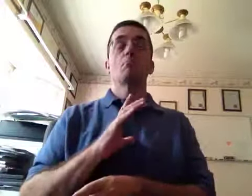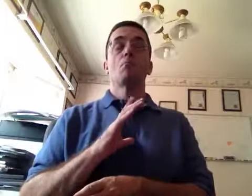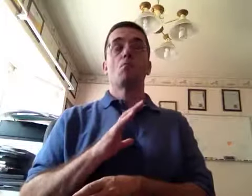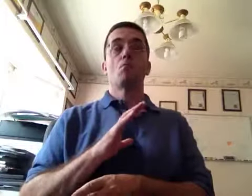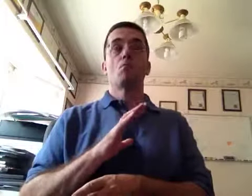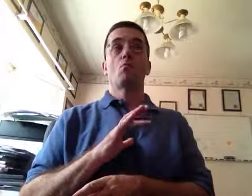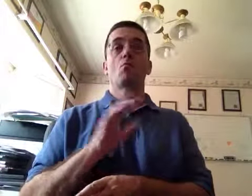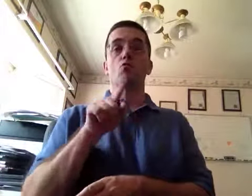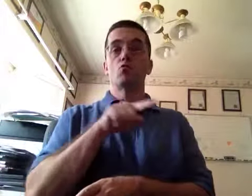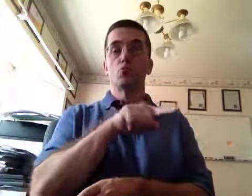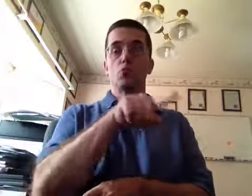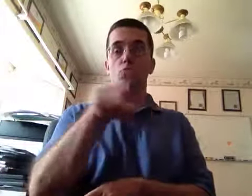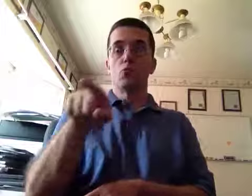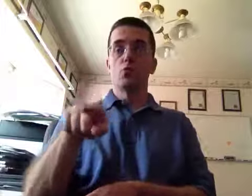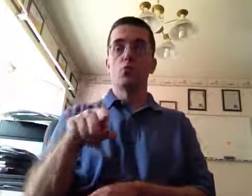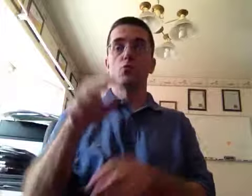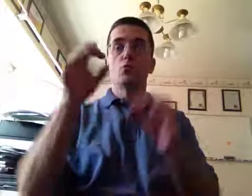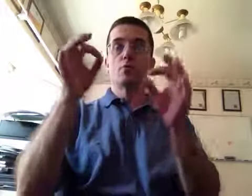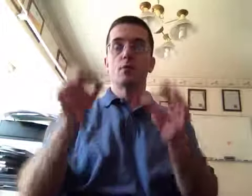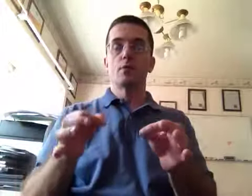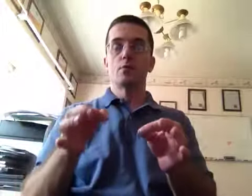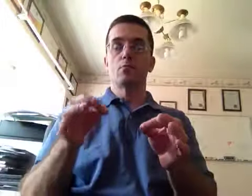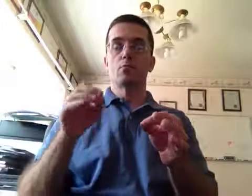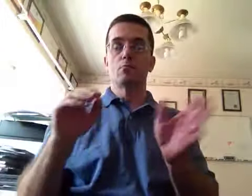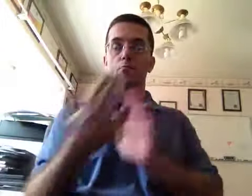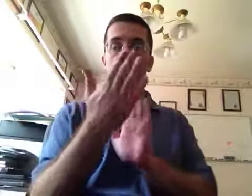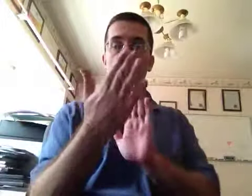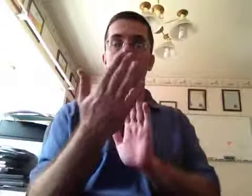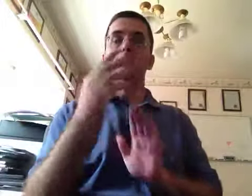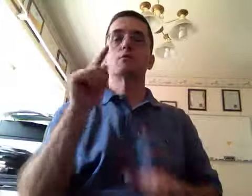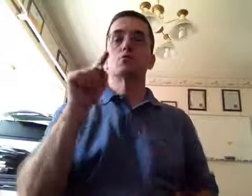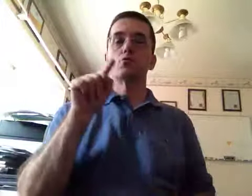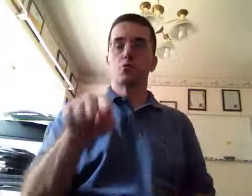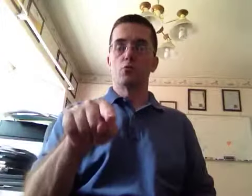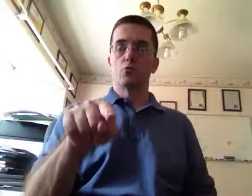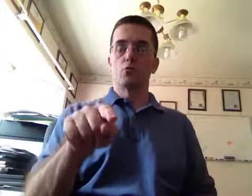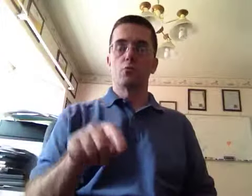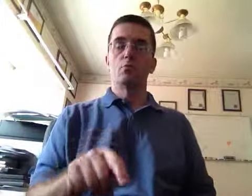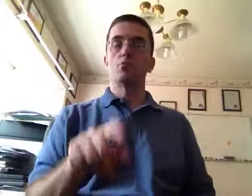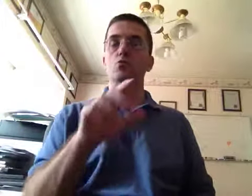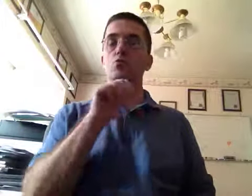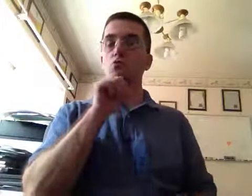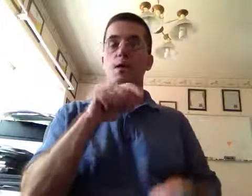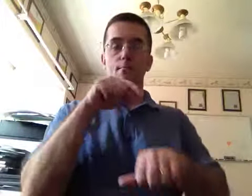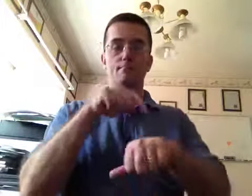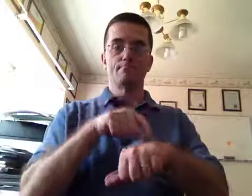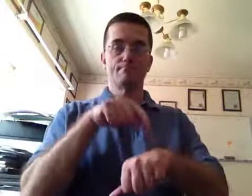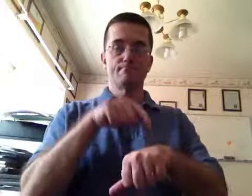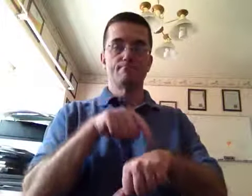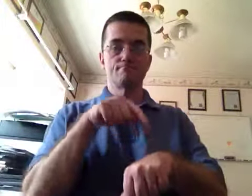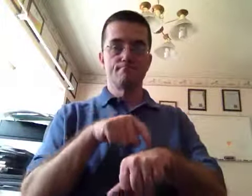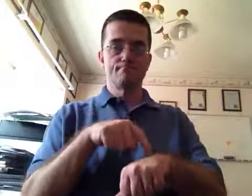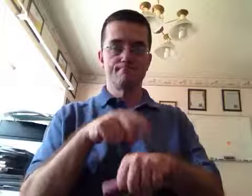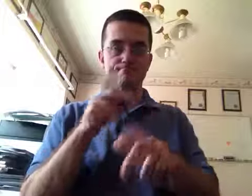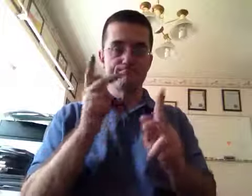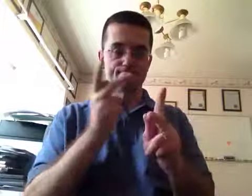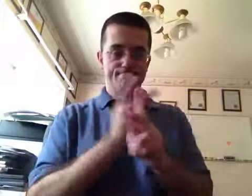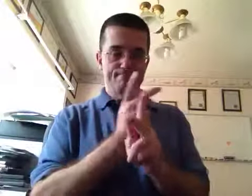you have got to really address you. You can no longer spend your time figuring out who can't dance or